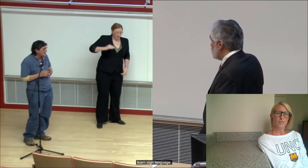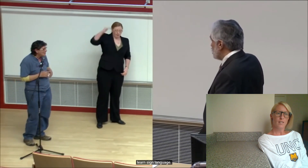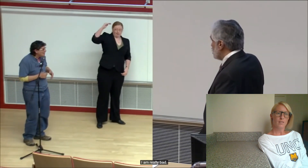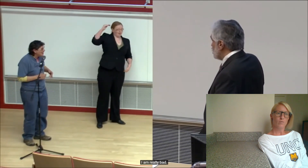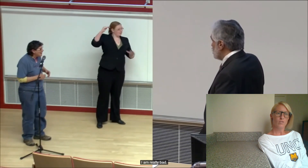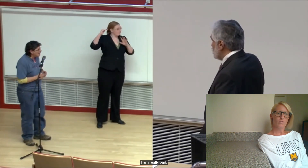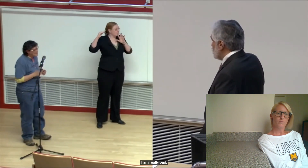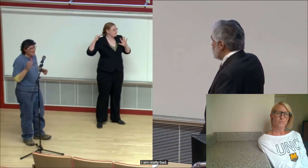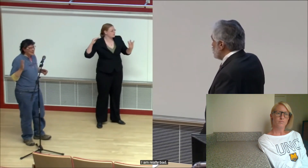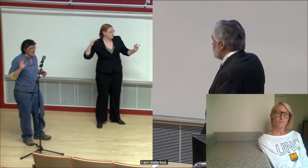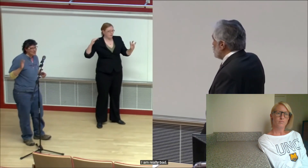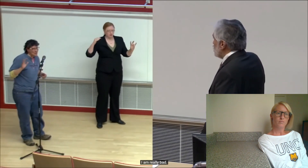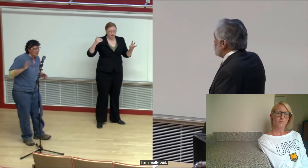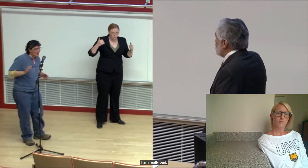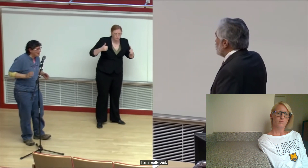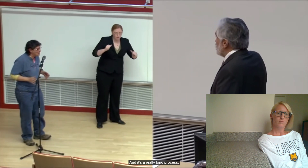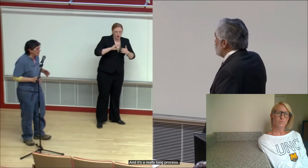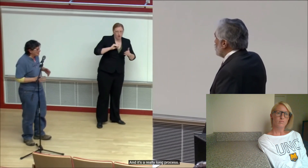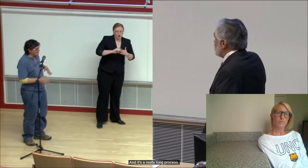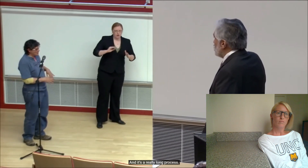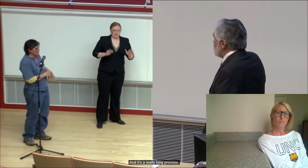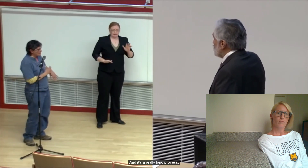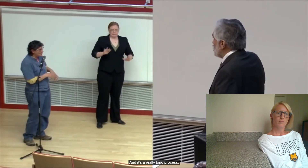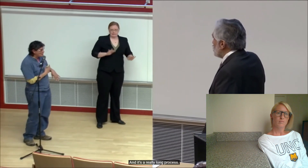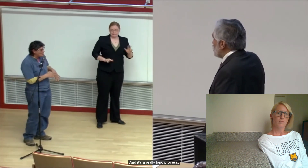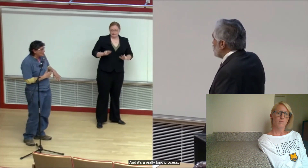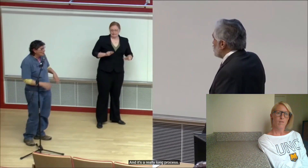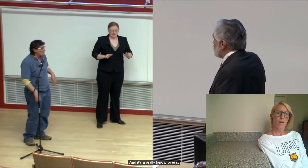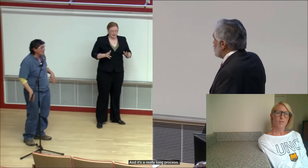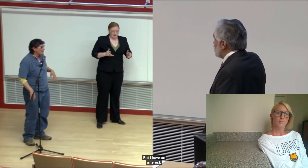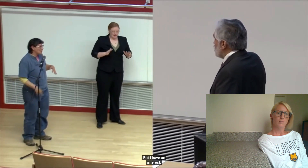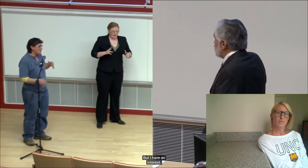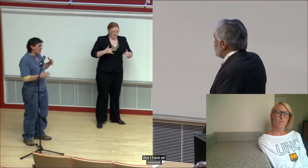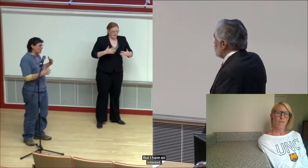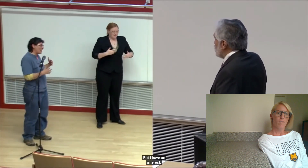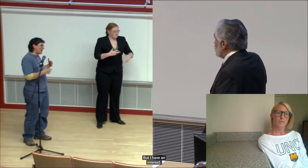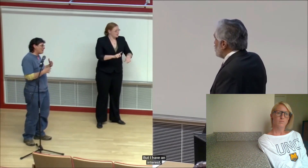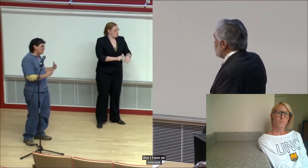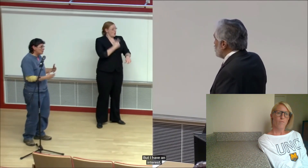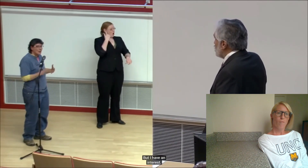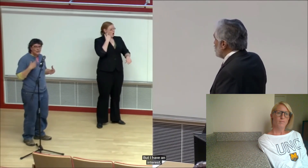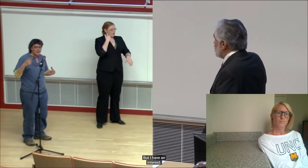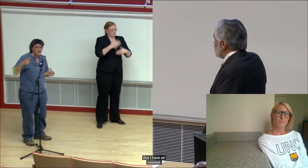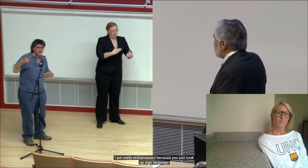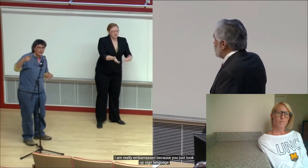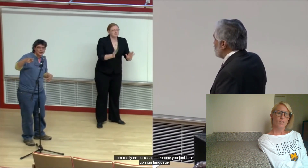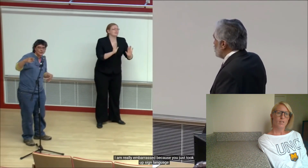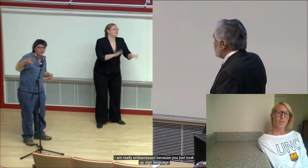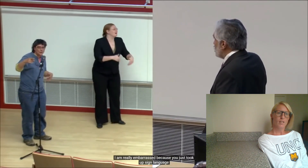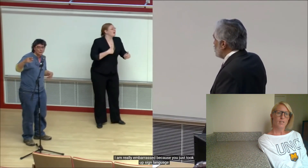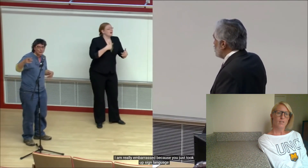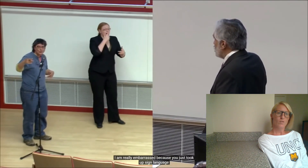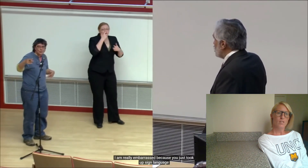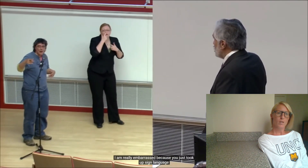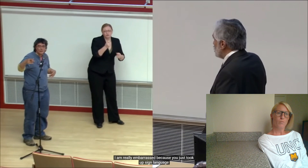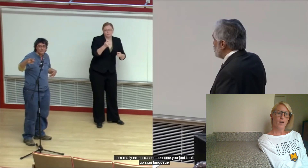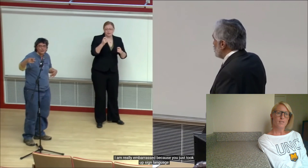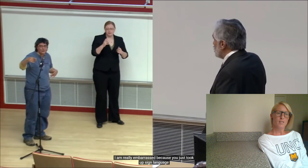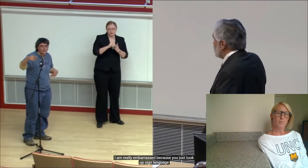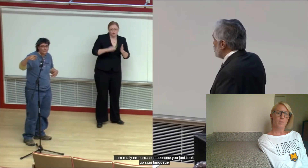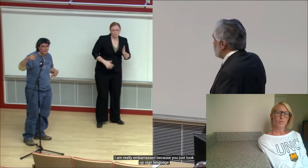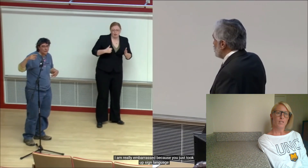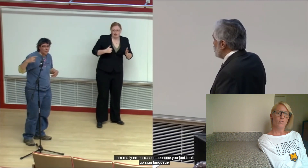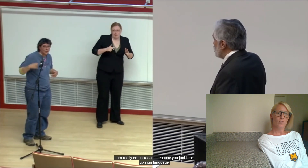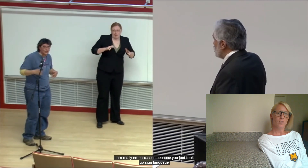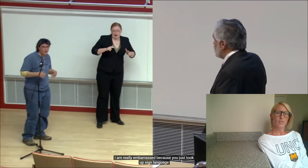sign language. I'm really bad, and it's a really long process. But I have an interest in the other student. I'm really embarrassed